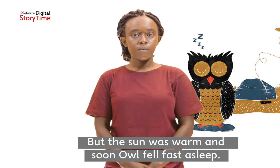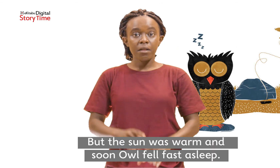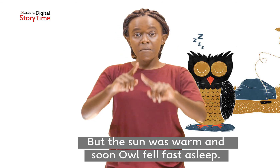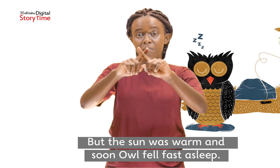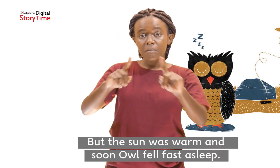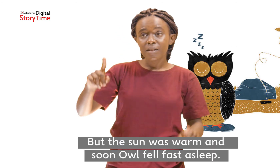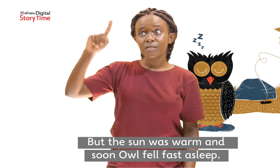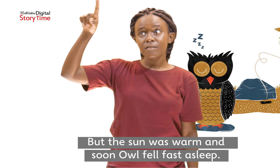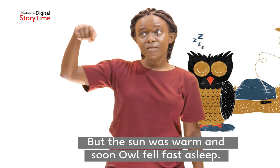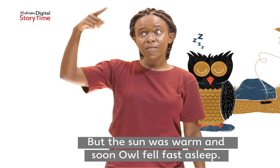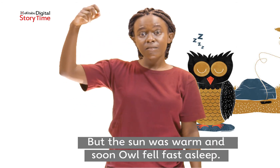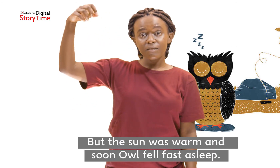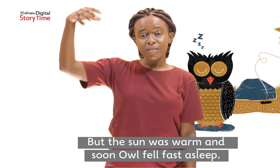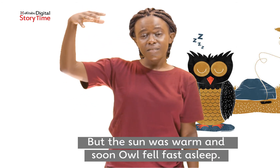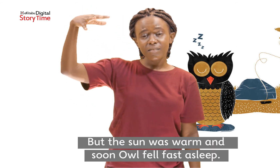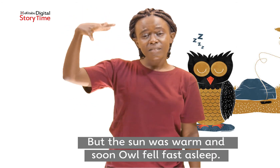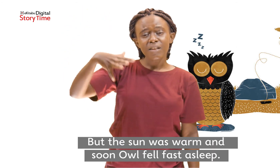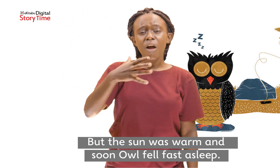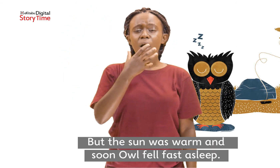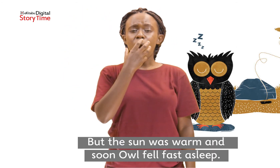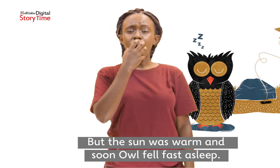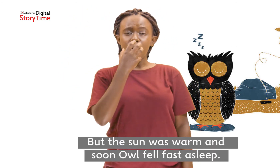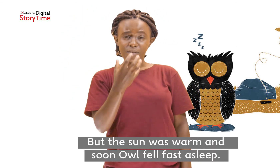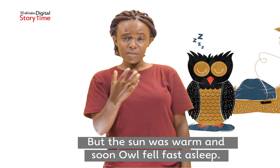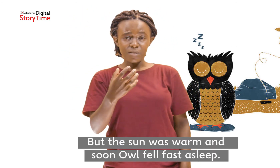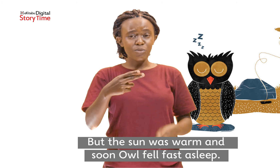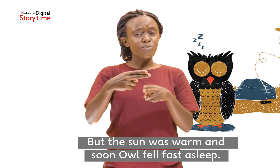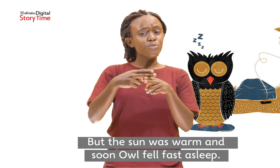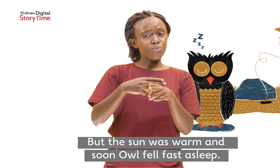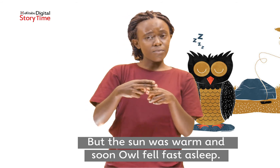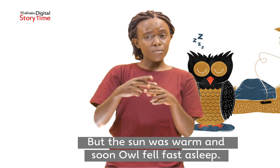But the sun was warm, and soon they all fell fast asleep.